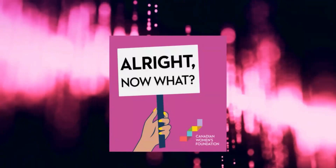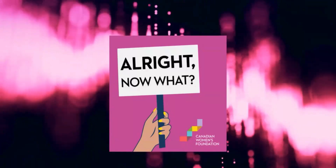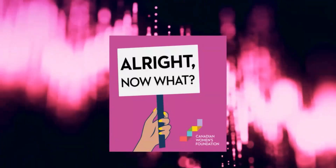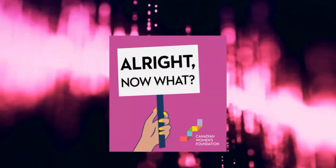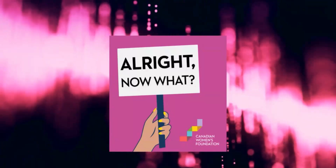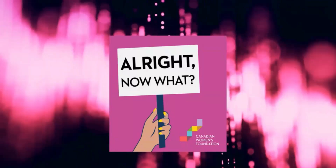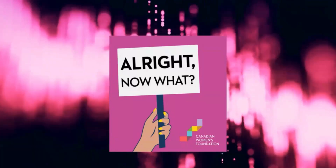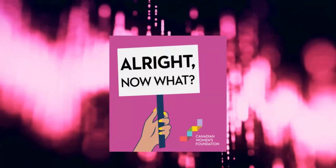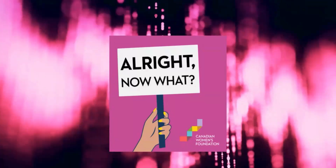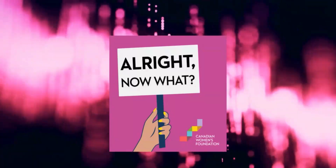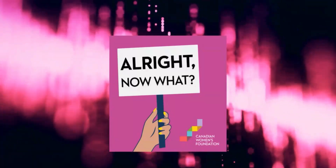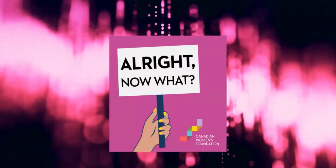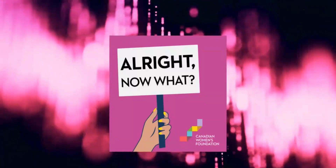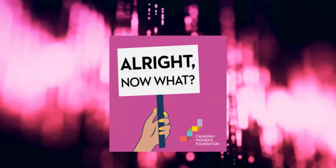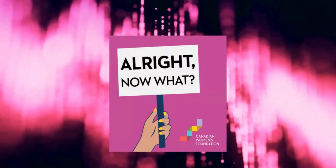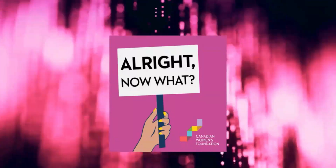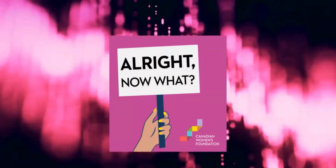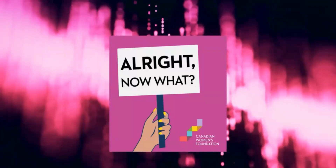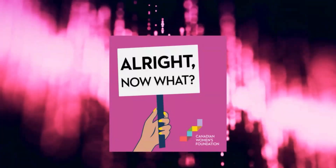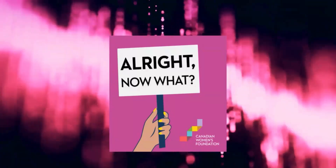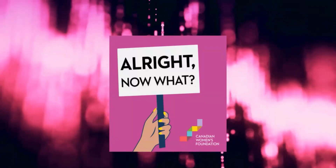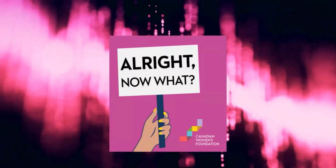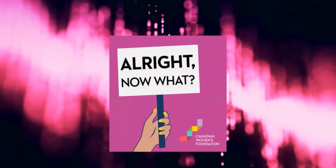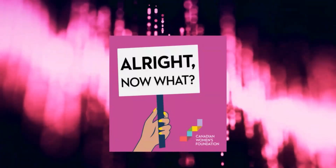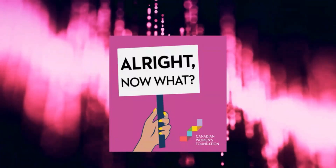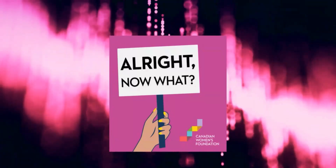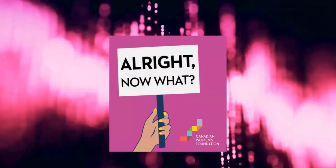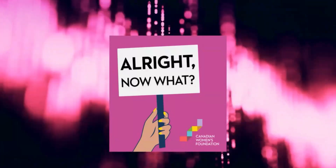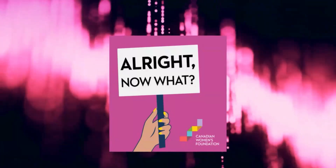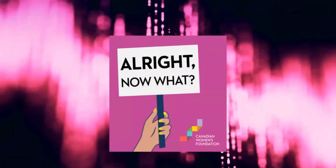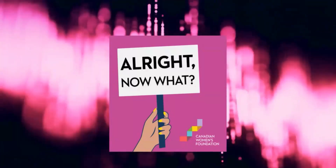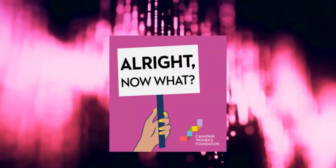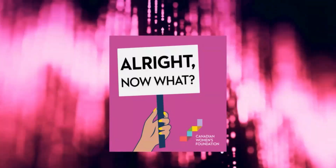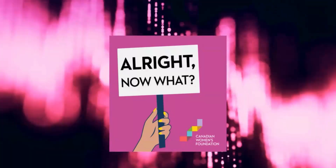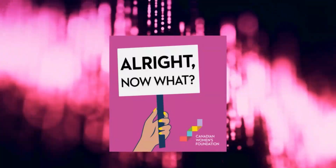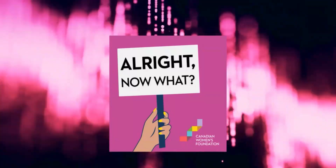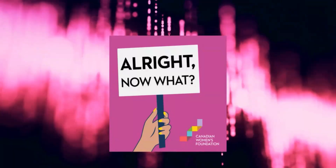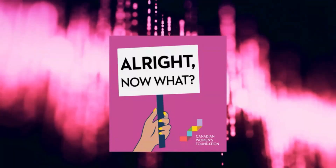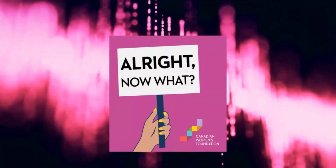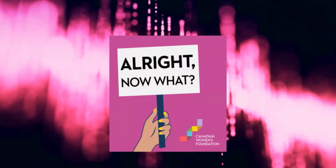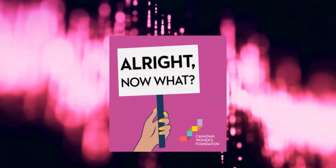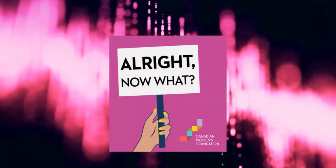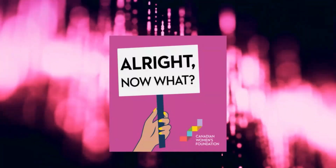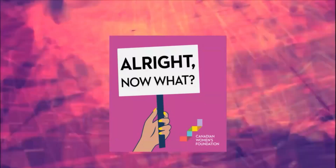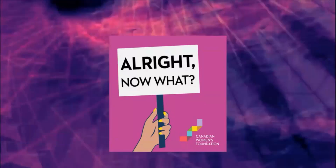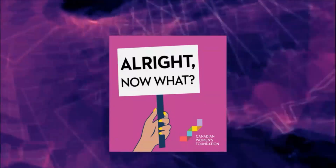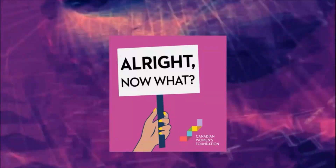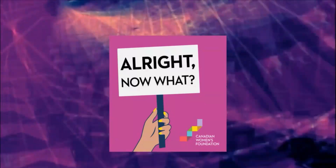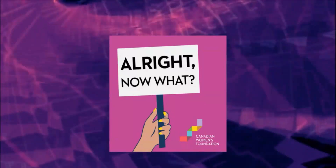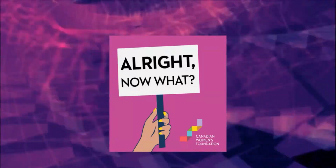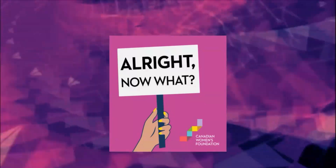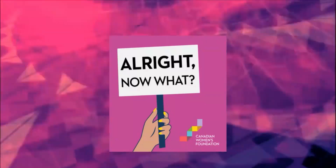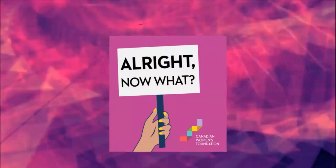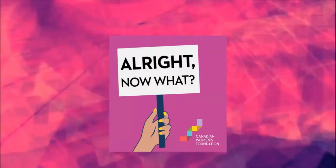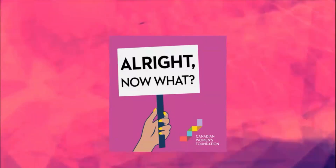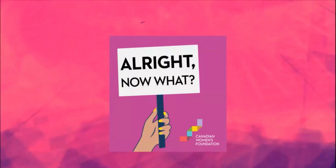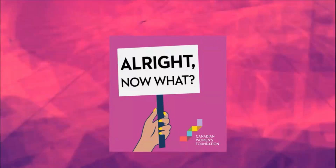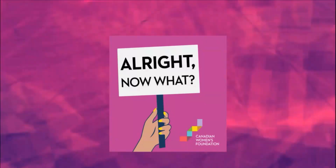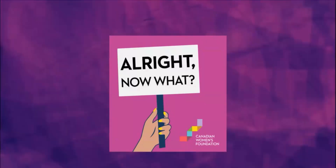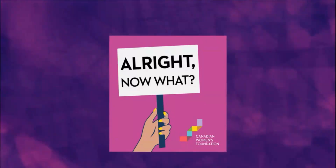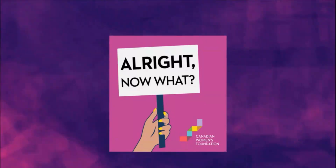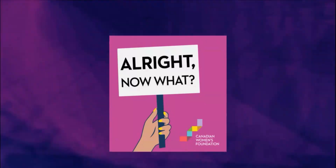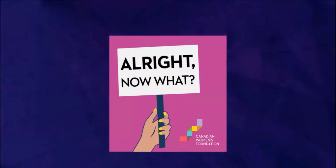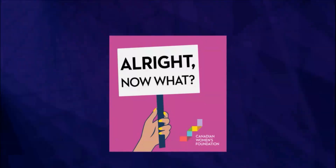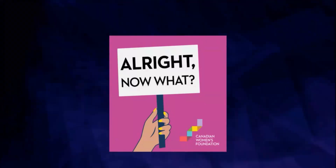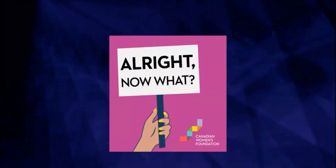the gendered abuse and harassment in dating apps. The dating apps they're all about, you know, yes, of